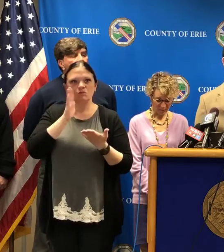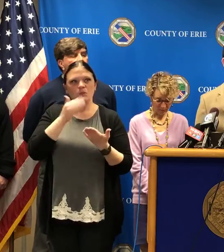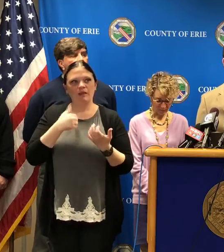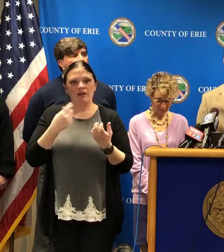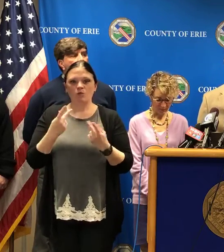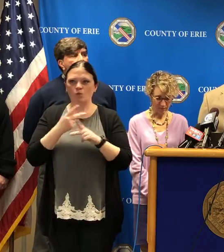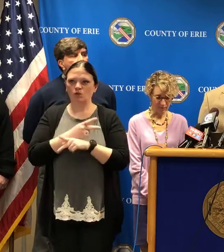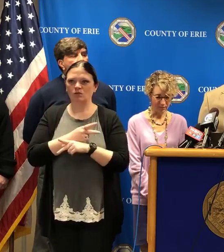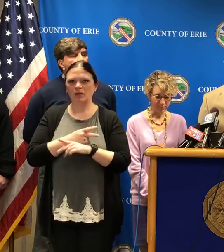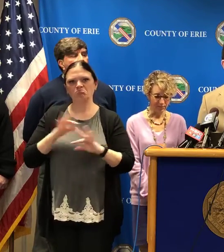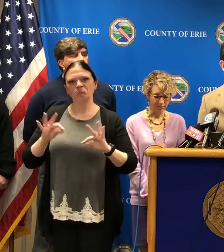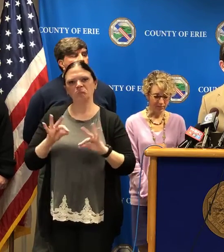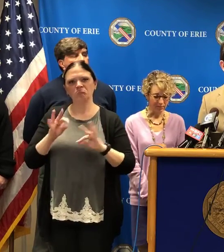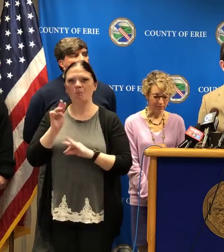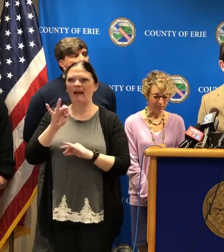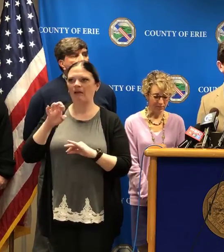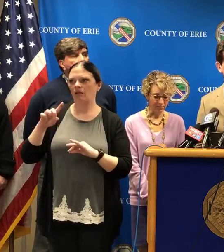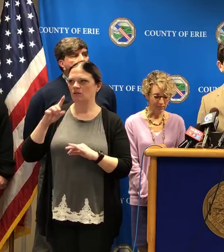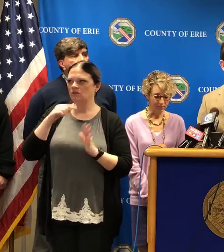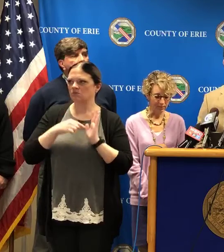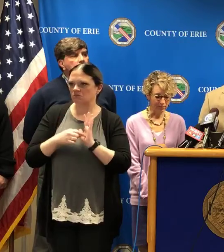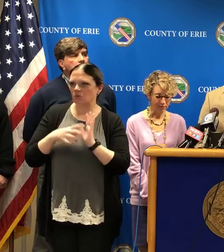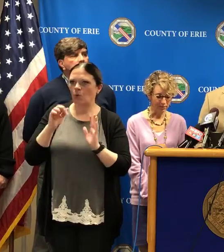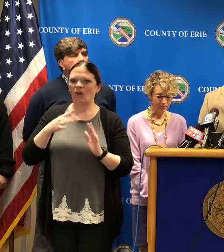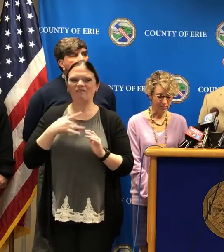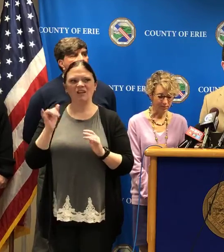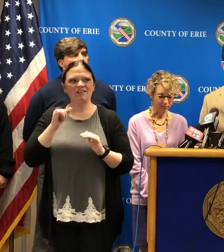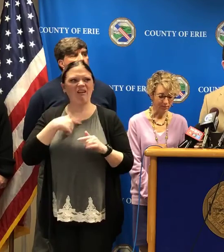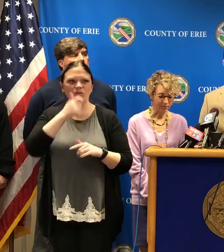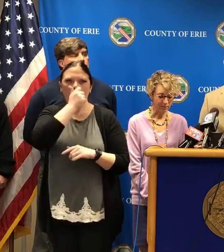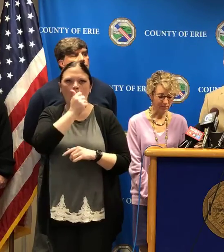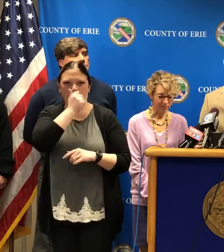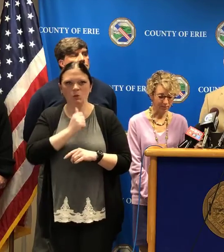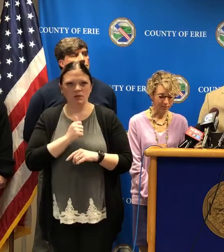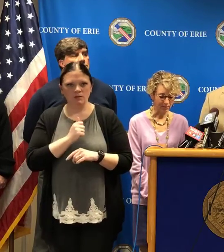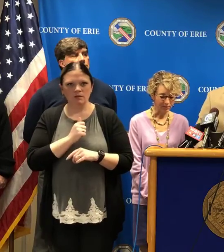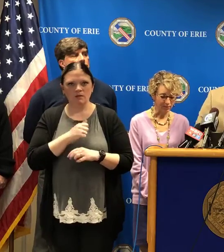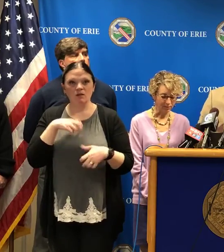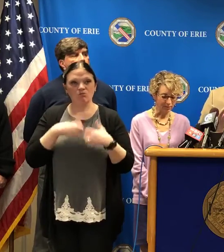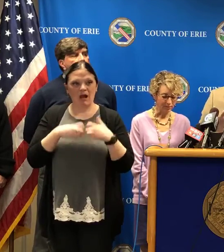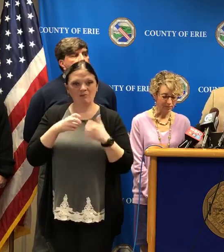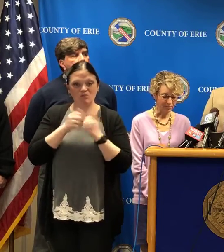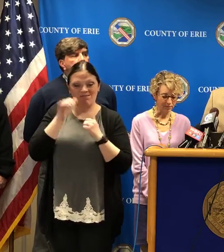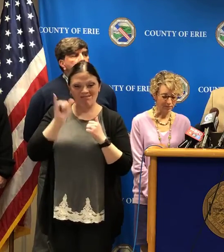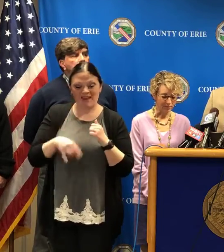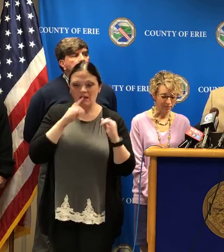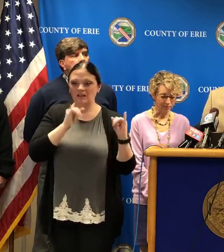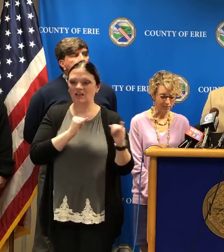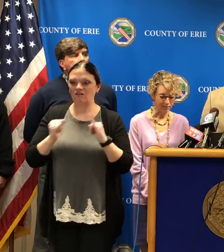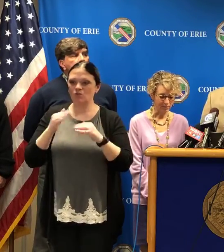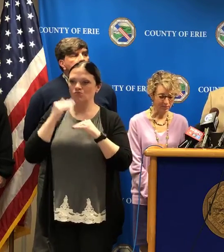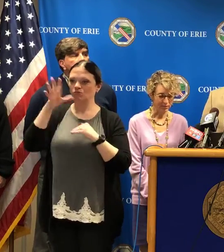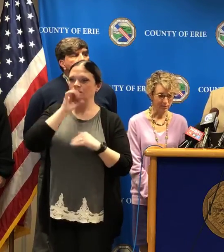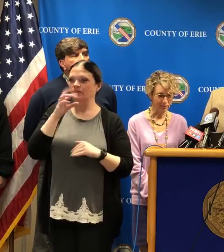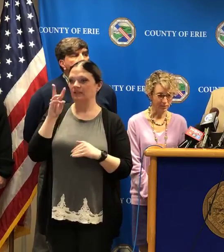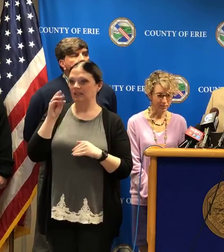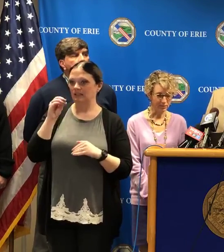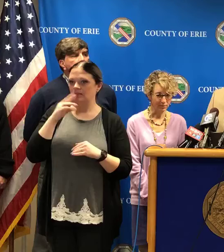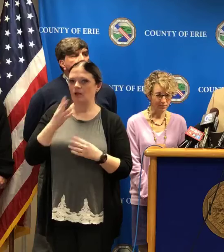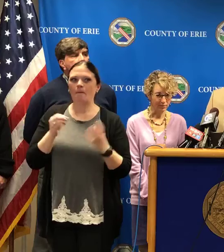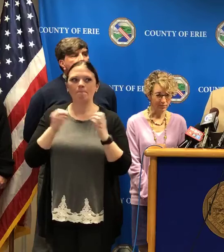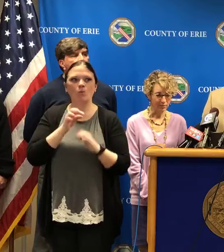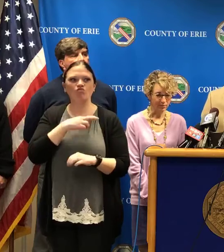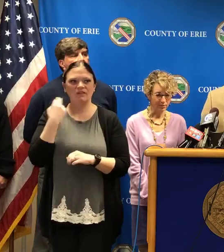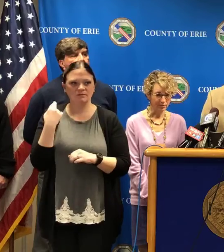worst, mild symptoms. Or just feel like they have a cold. The problem is individuals over the age of 60 are much more at